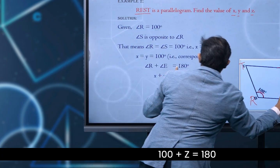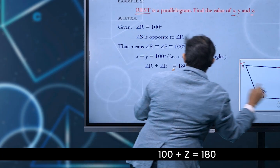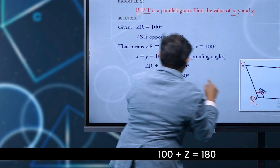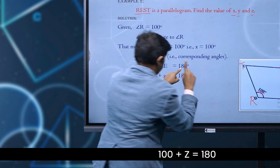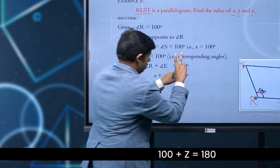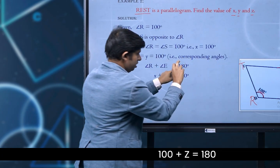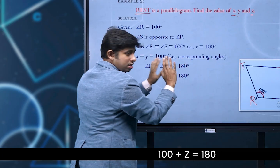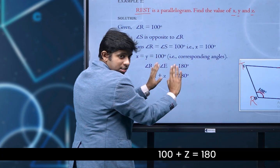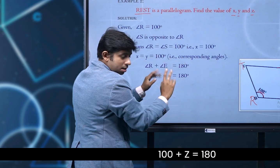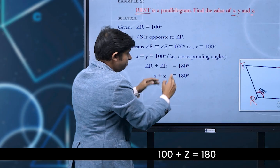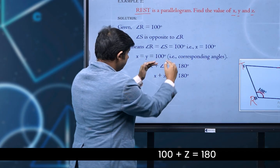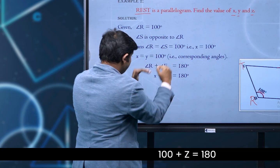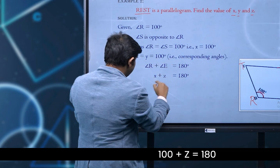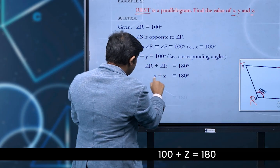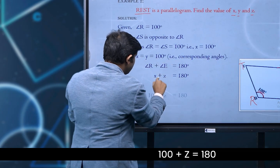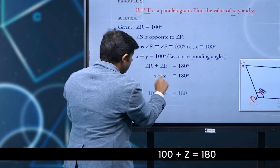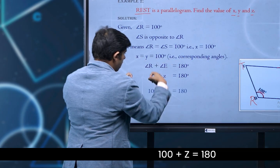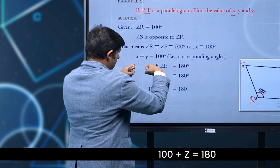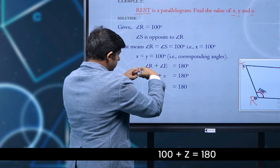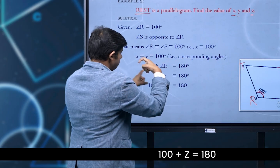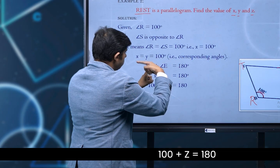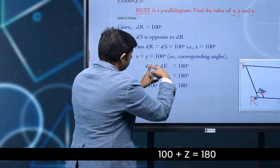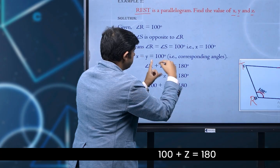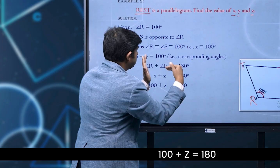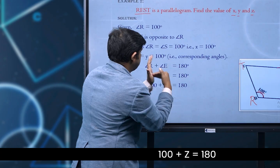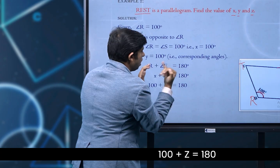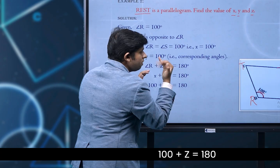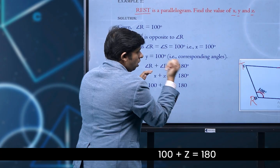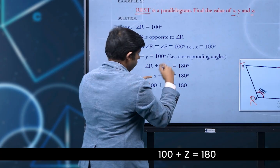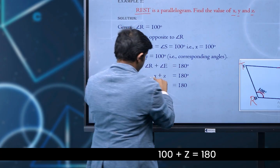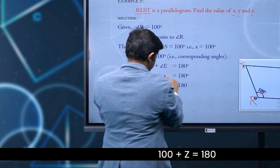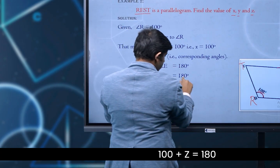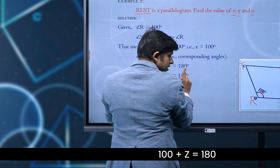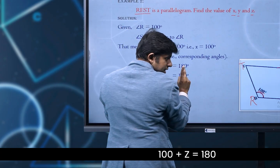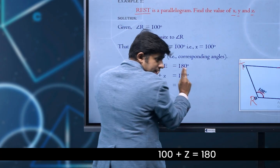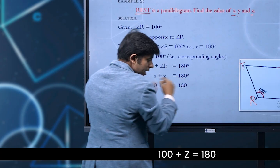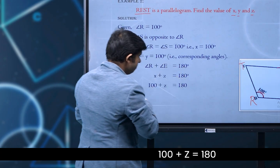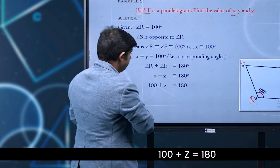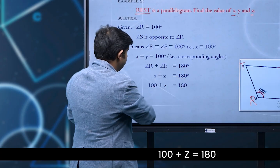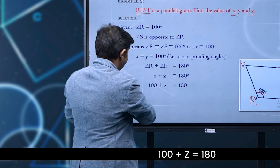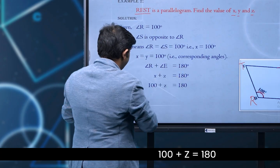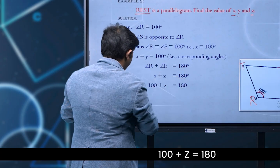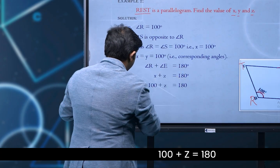X plus Z is equal to 180 degrees. 100 plus Z is equal to 180.